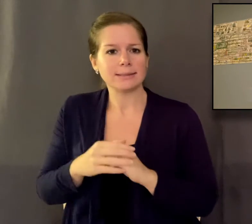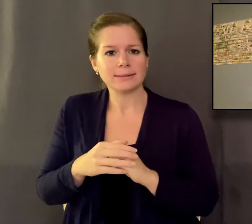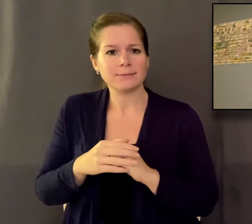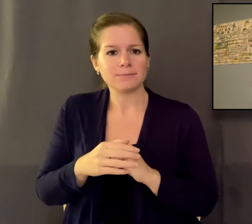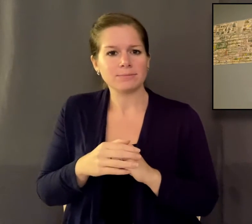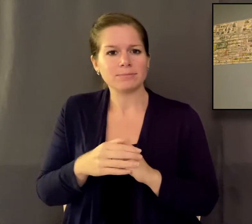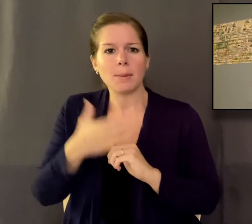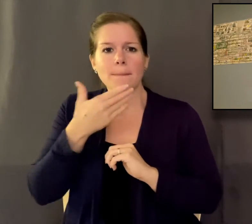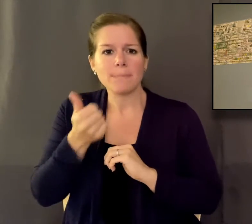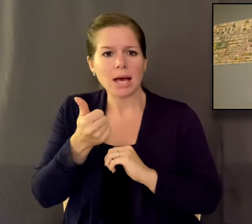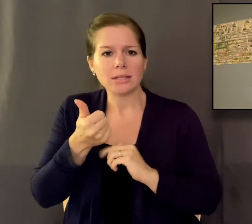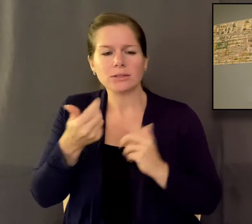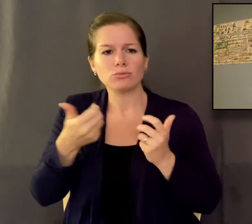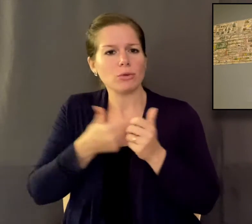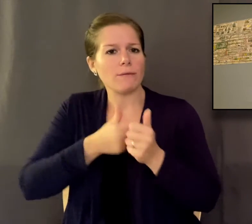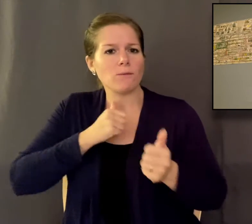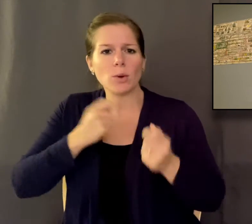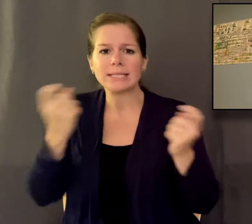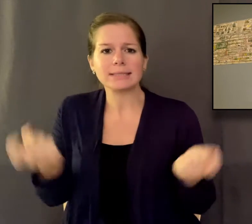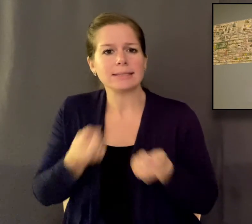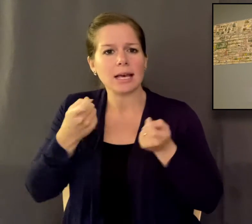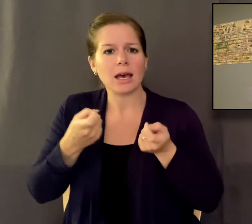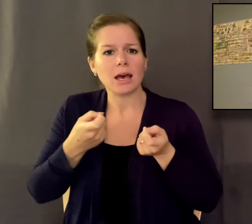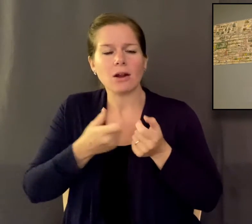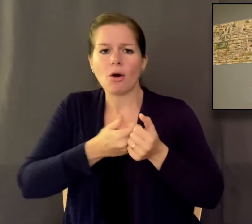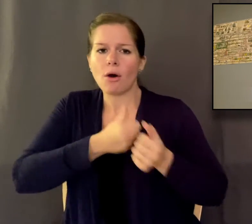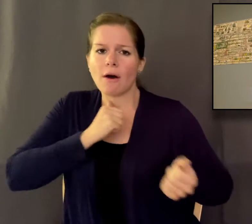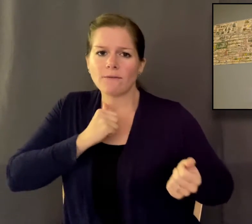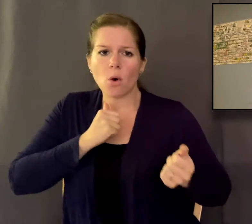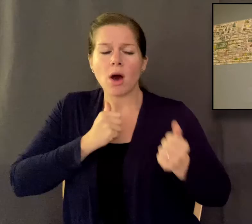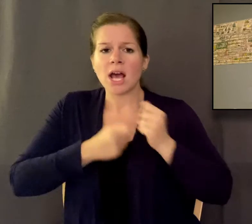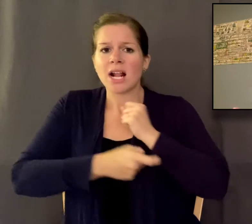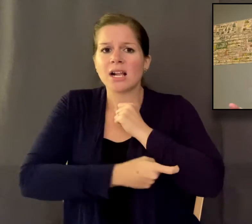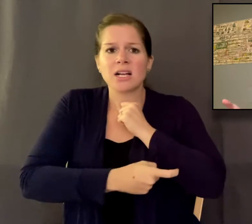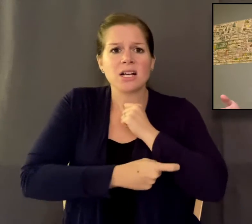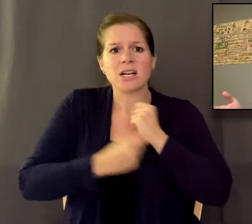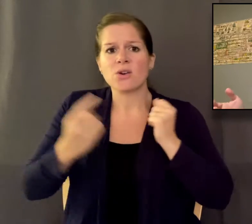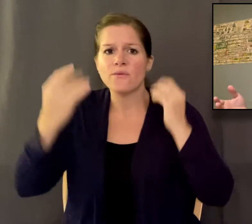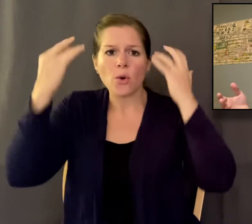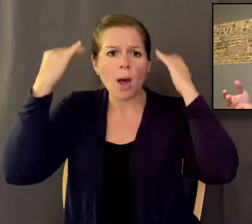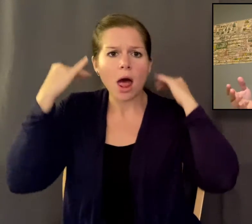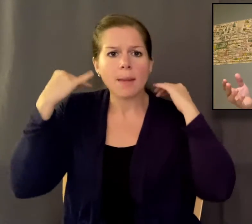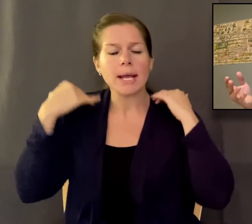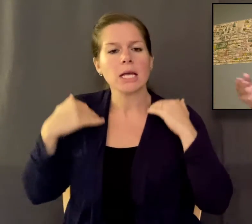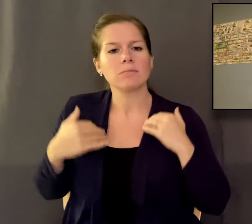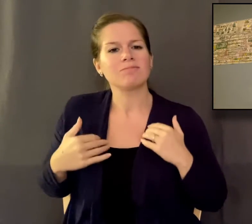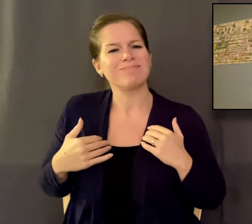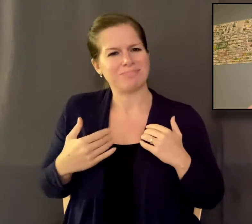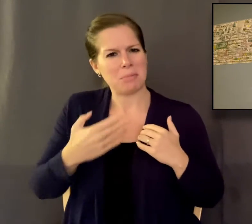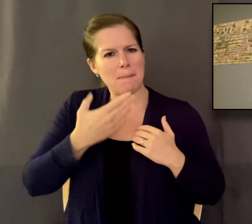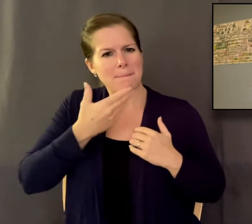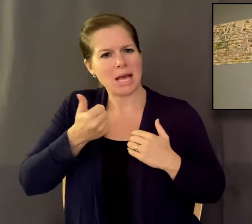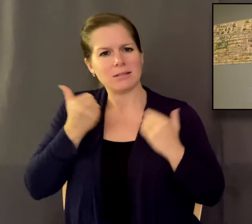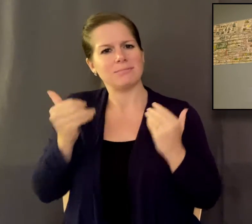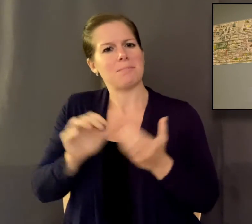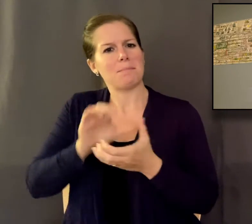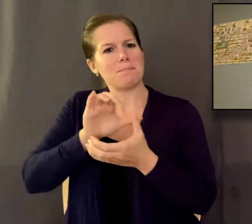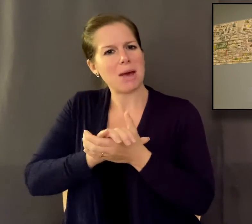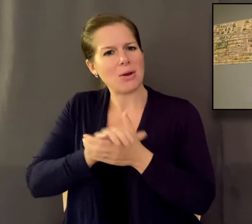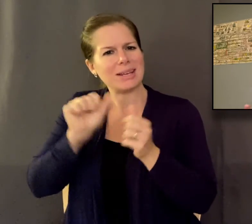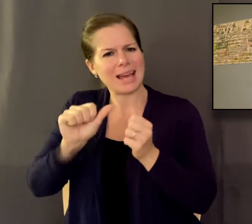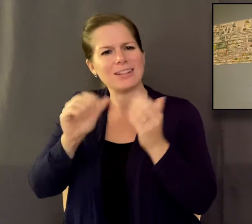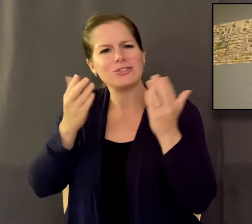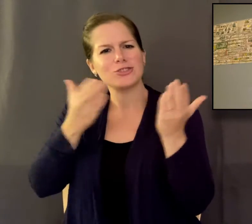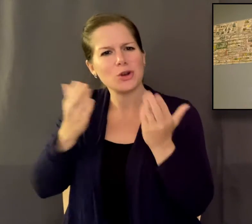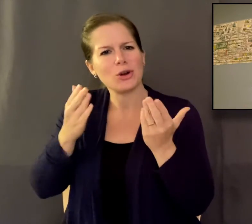so that they don't sin in their flesh or burn with passion the way that Paul says here, but that you can then live together serving one another in